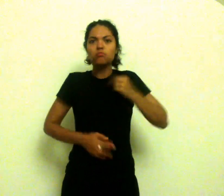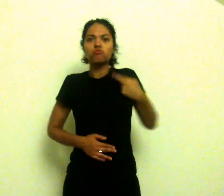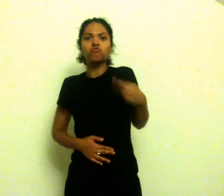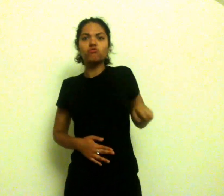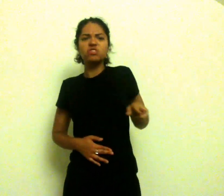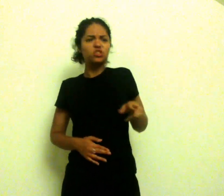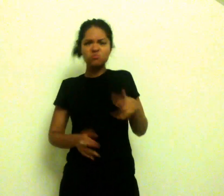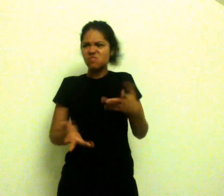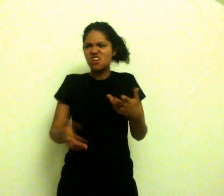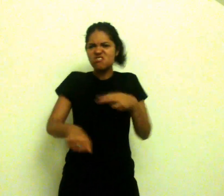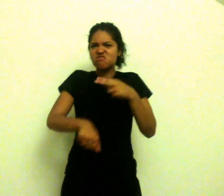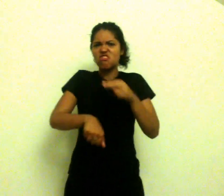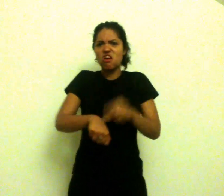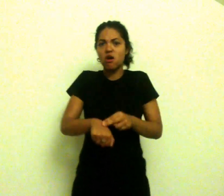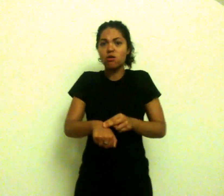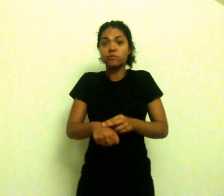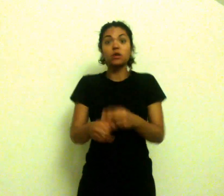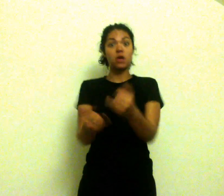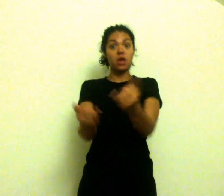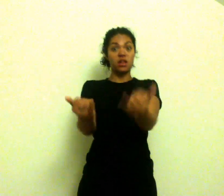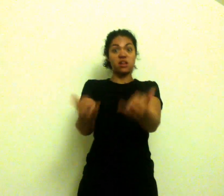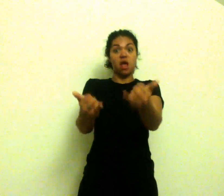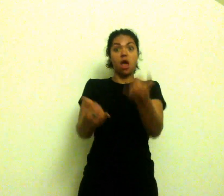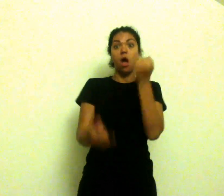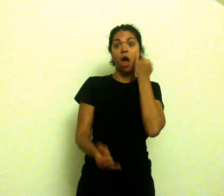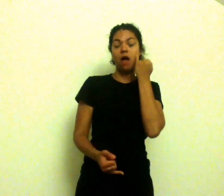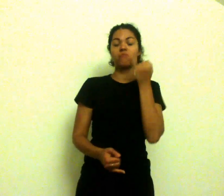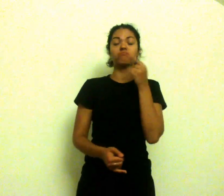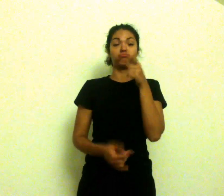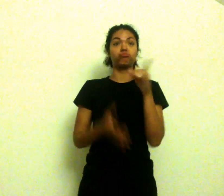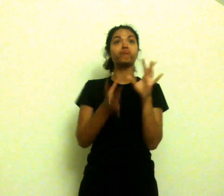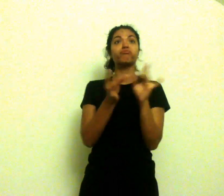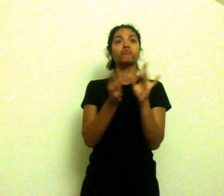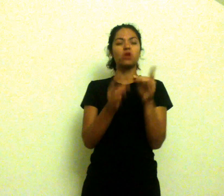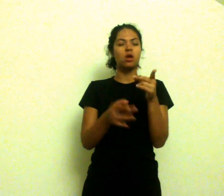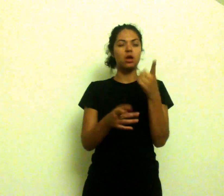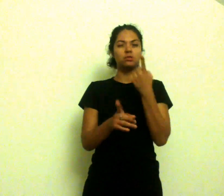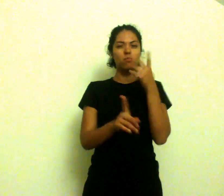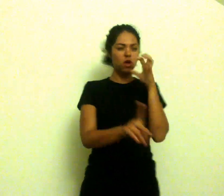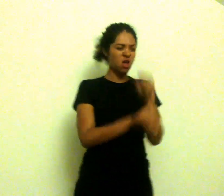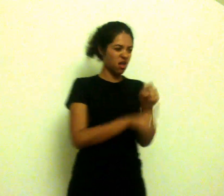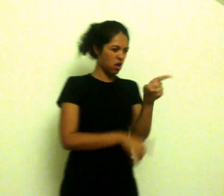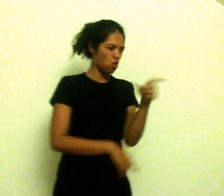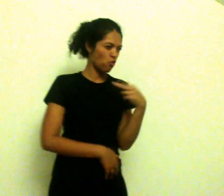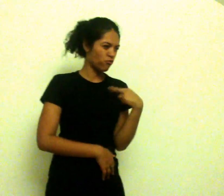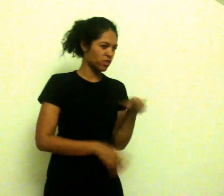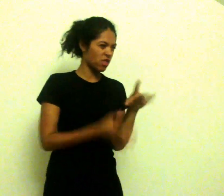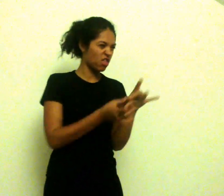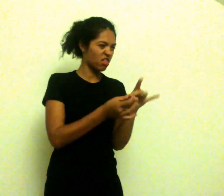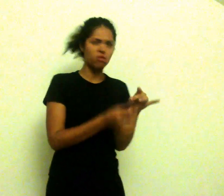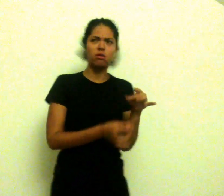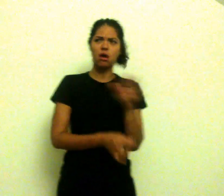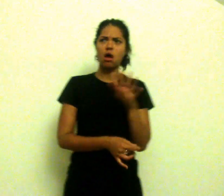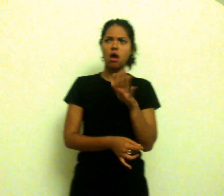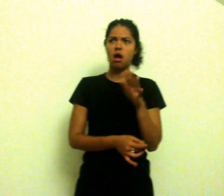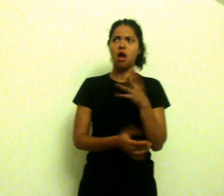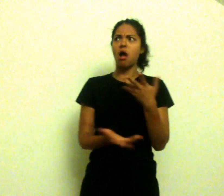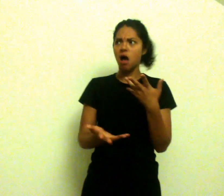if it is assumed for a moment that there is a religious worldview at the heart of your answer, the entailments are dismissed, or